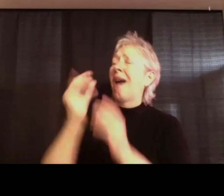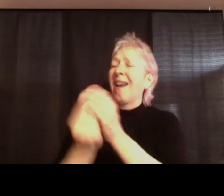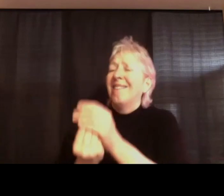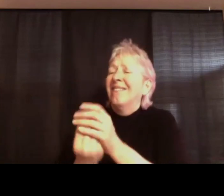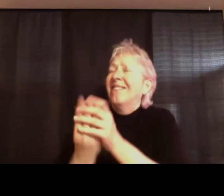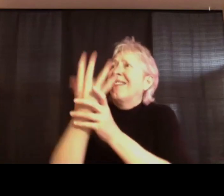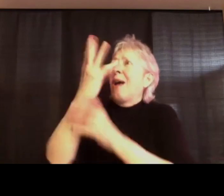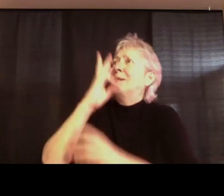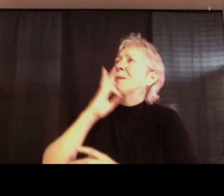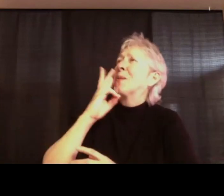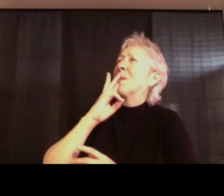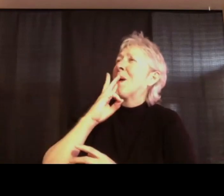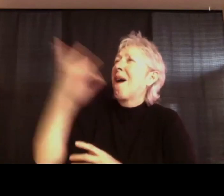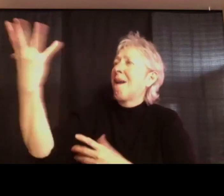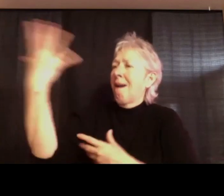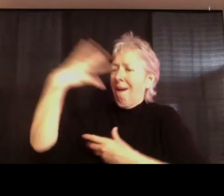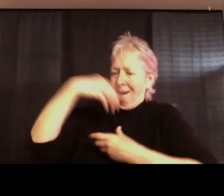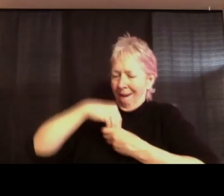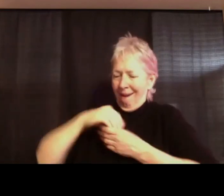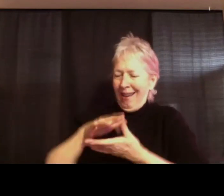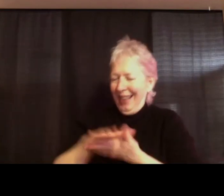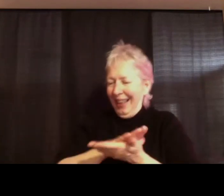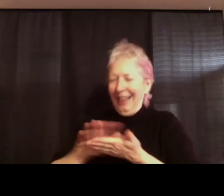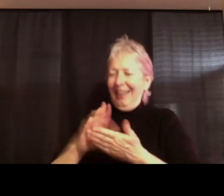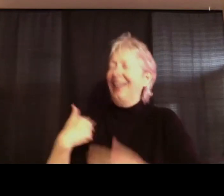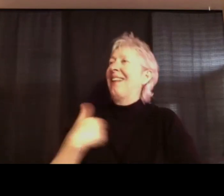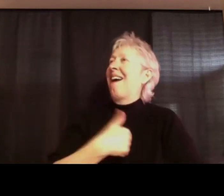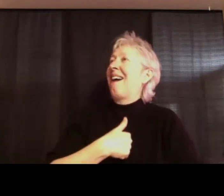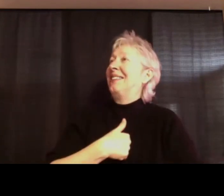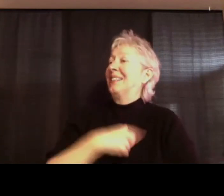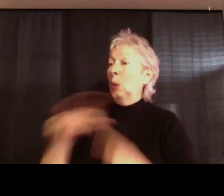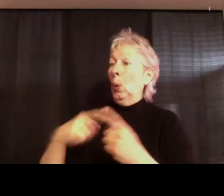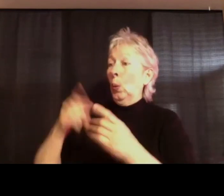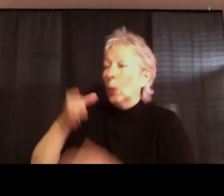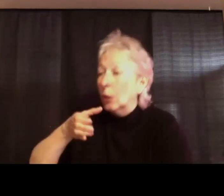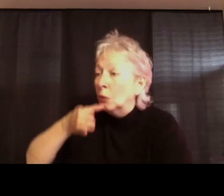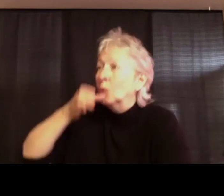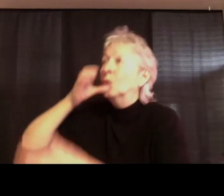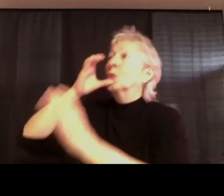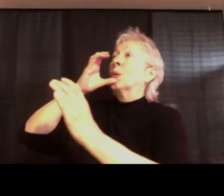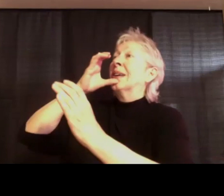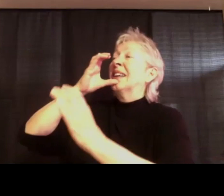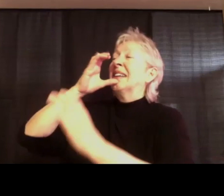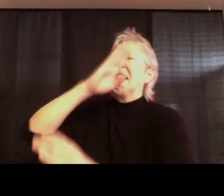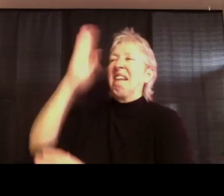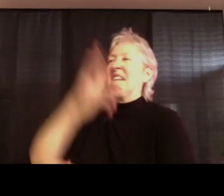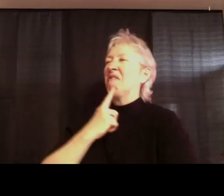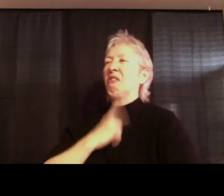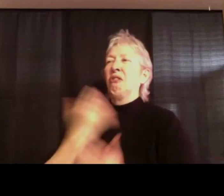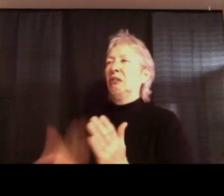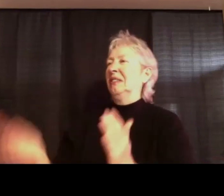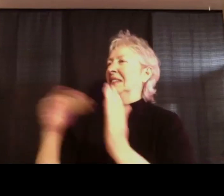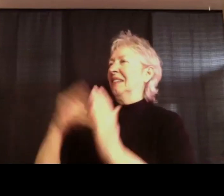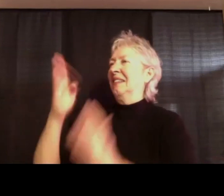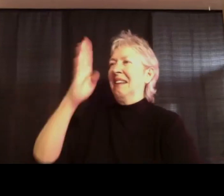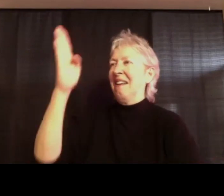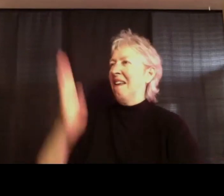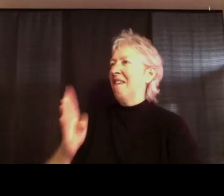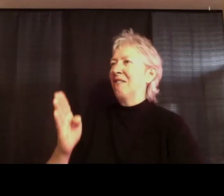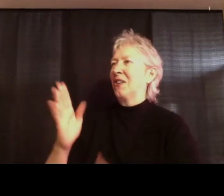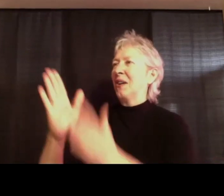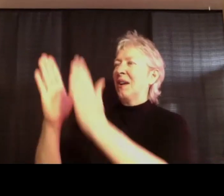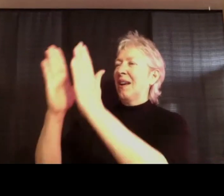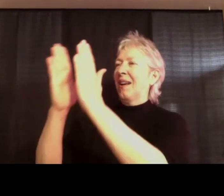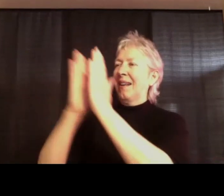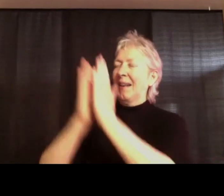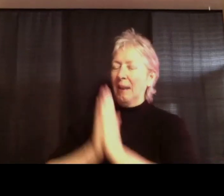spring, the well from which we drink and never thirst again. Amen.